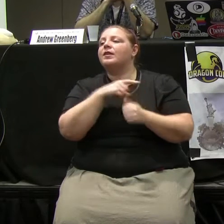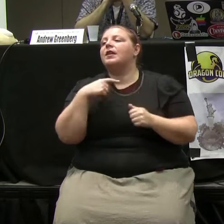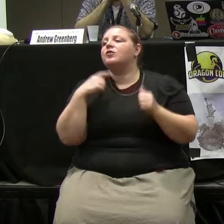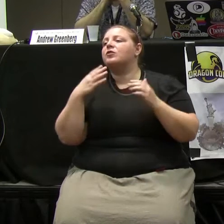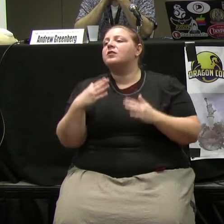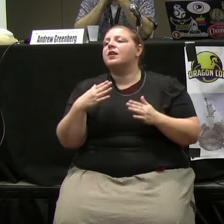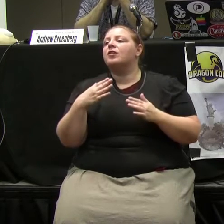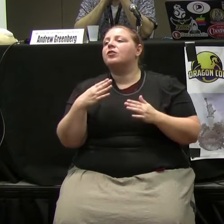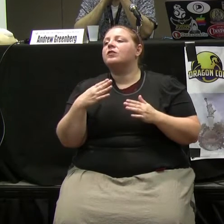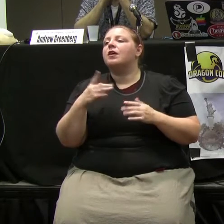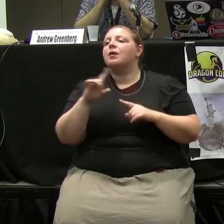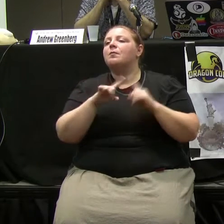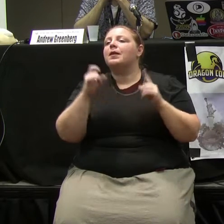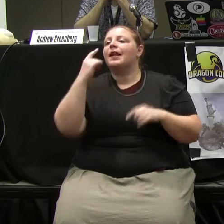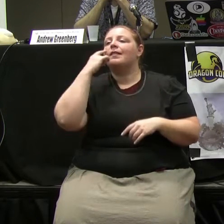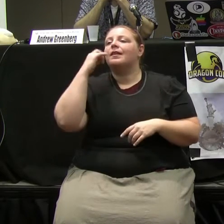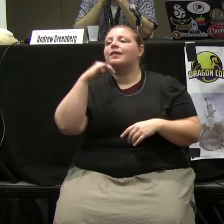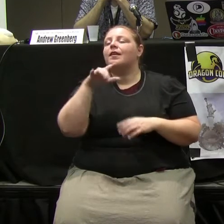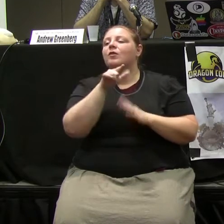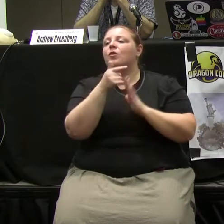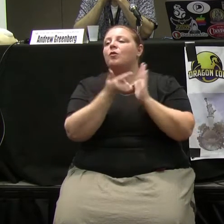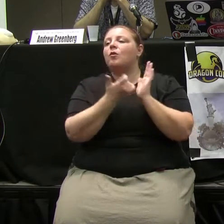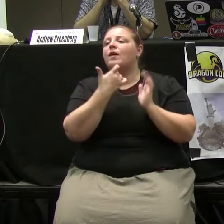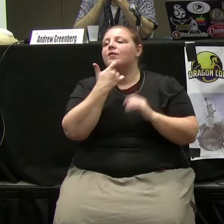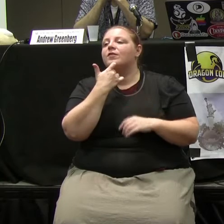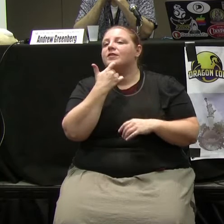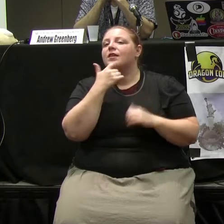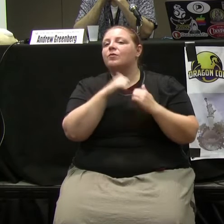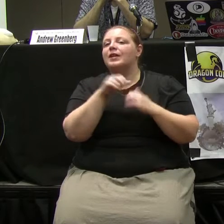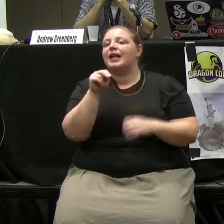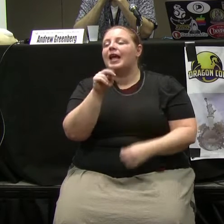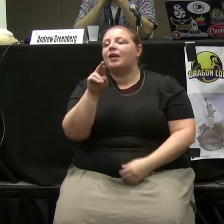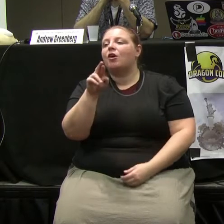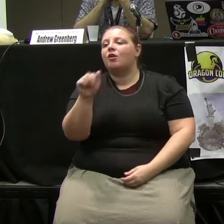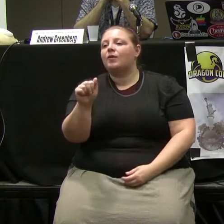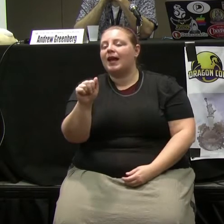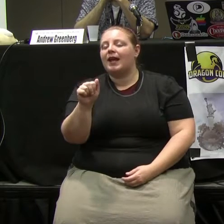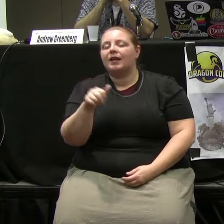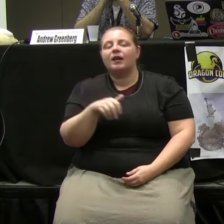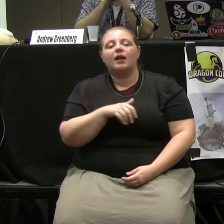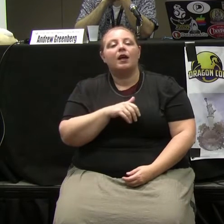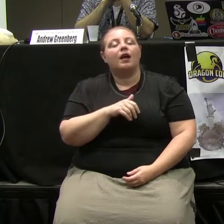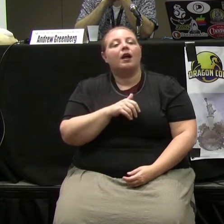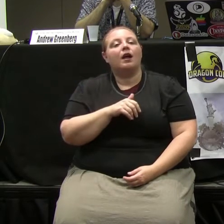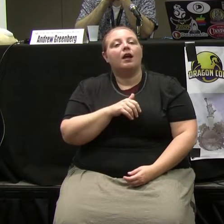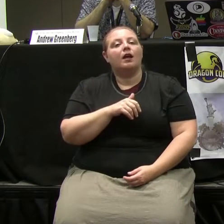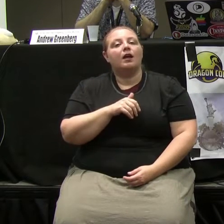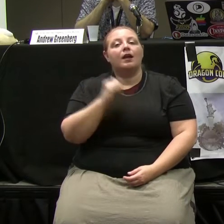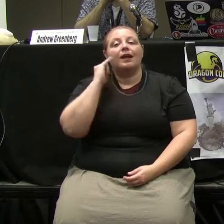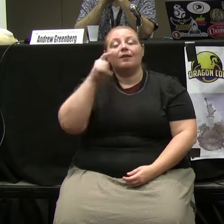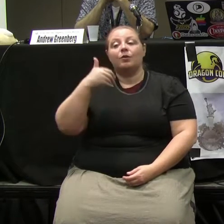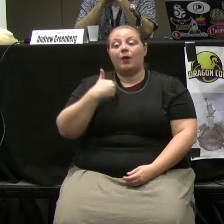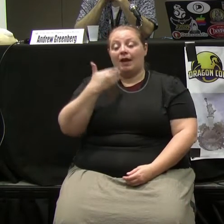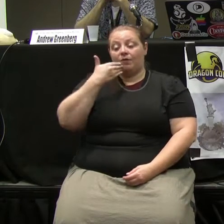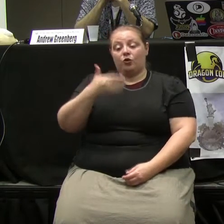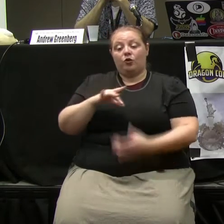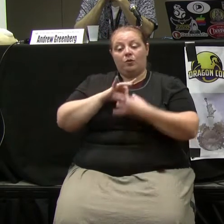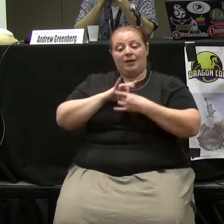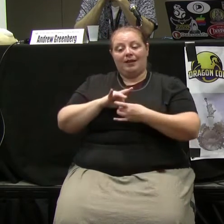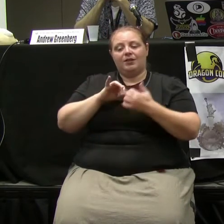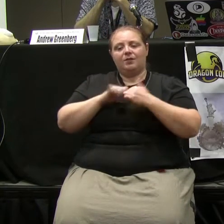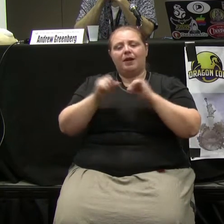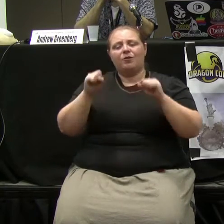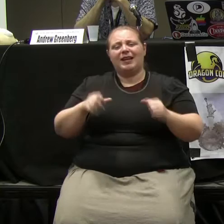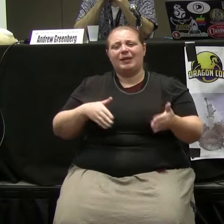but I think it was the lawyer who brought up the issue with the NRA. So how does, you know, even if you have a good relationship, how do you